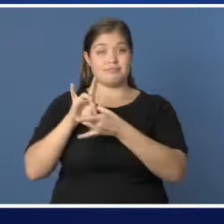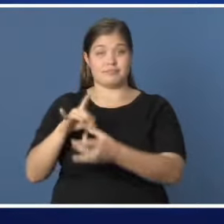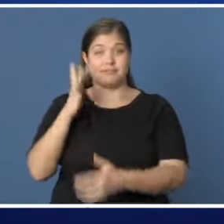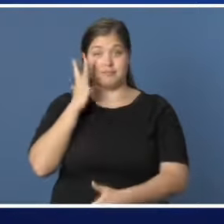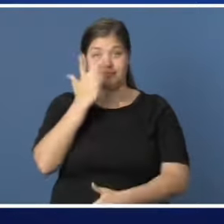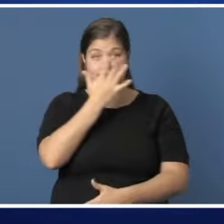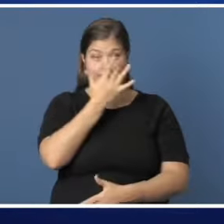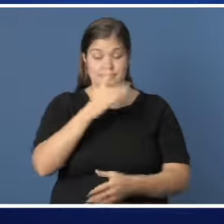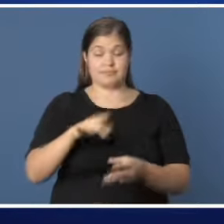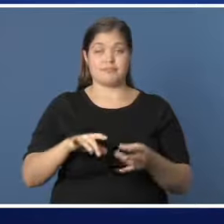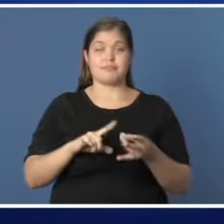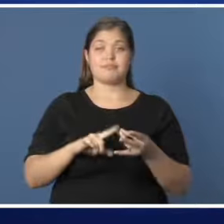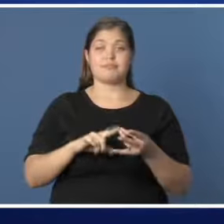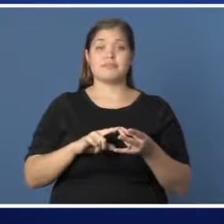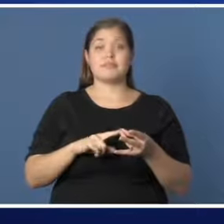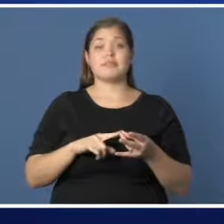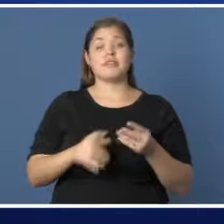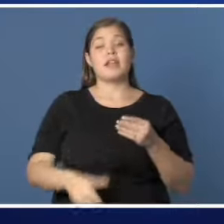supplies,